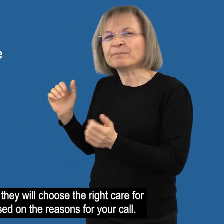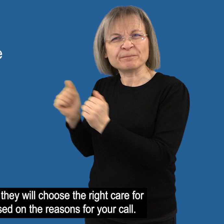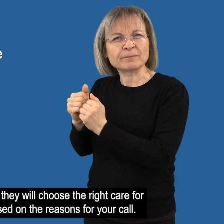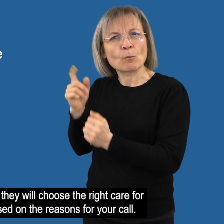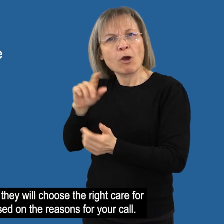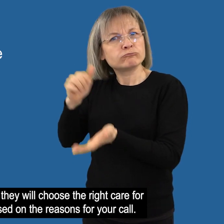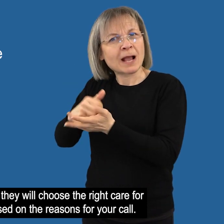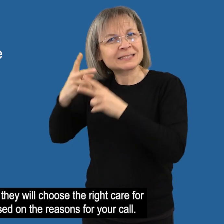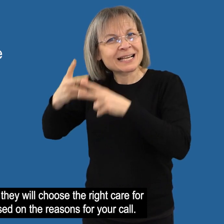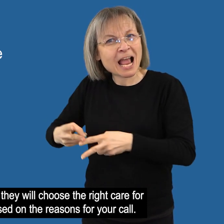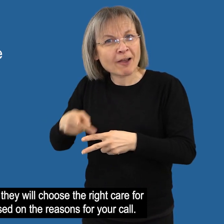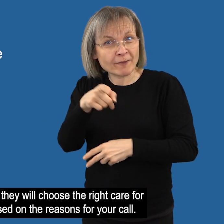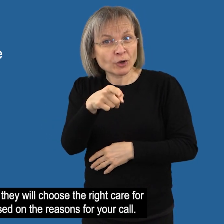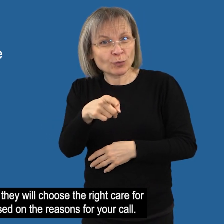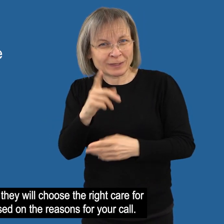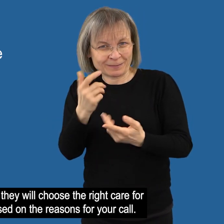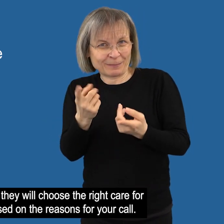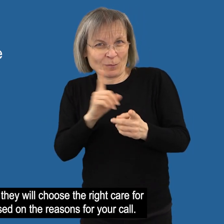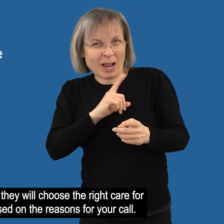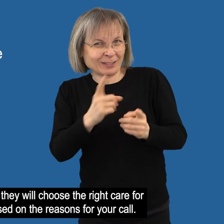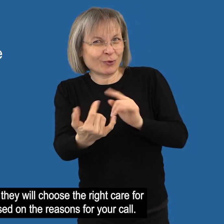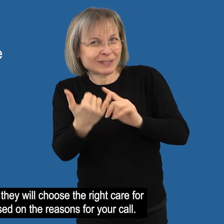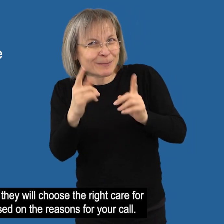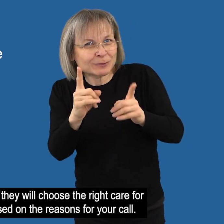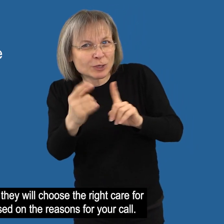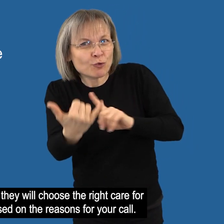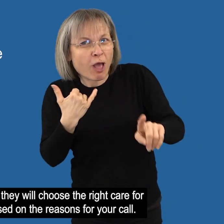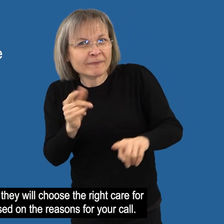Together they will choose the right care for you based on the reasons for your call.